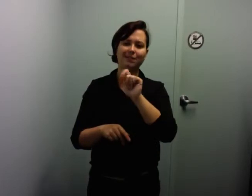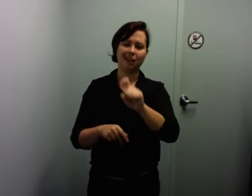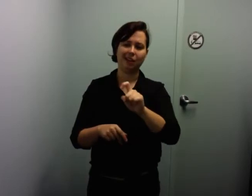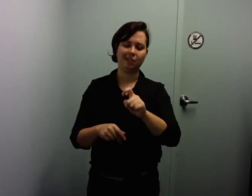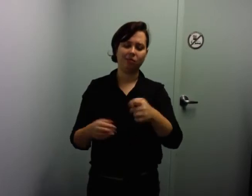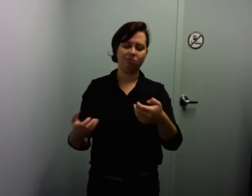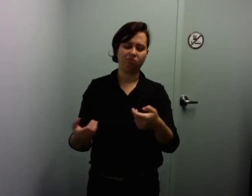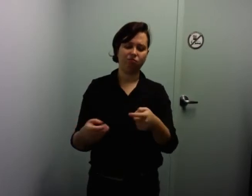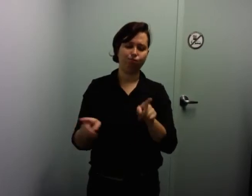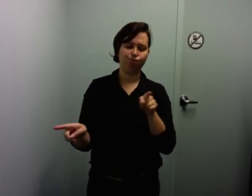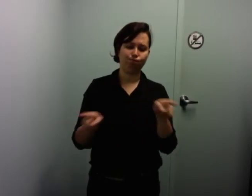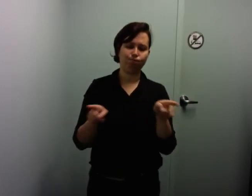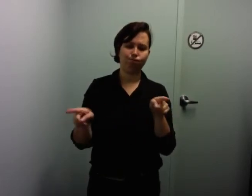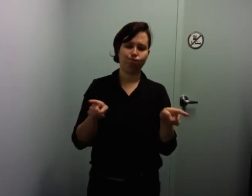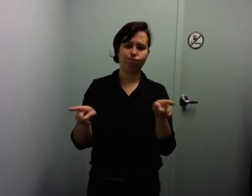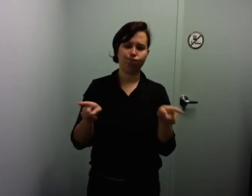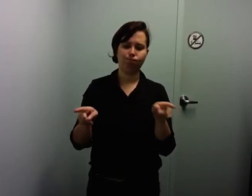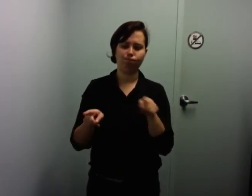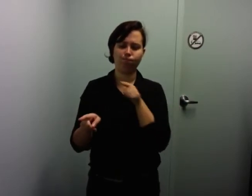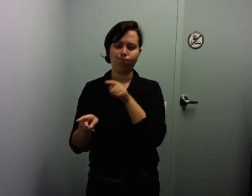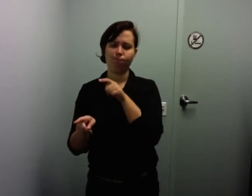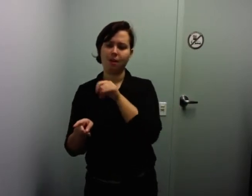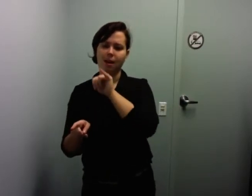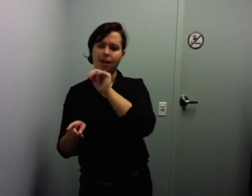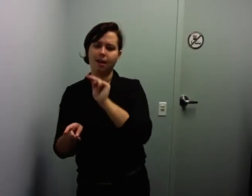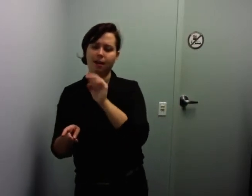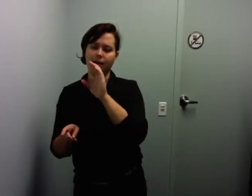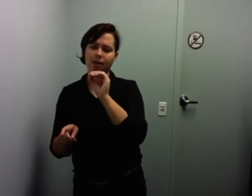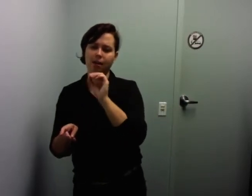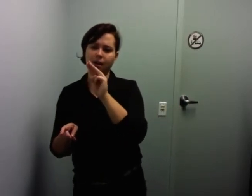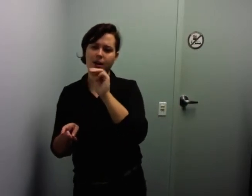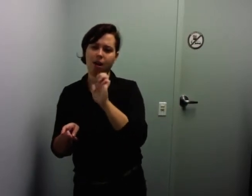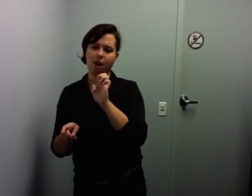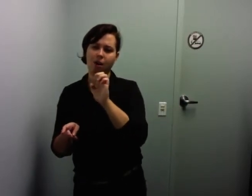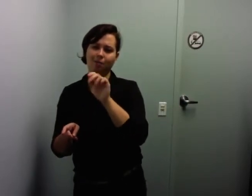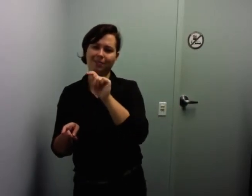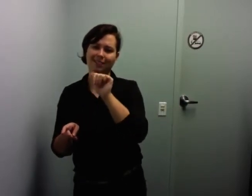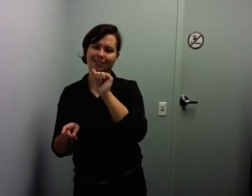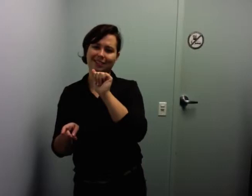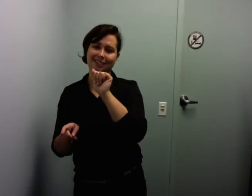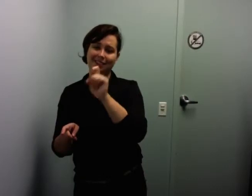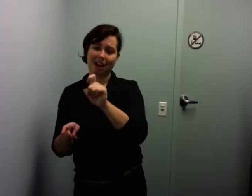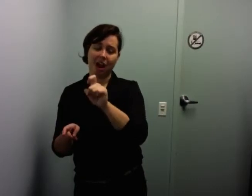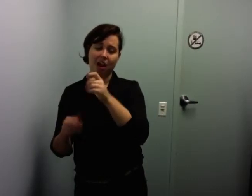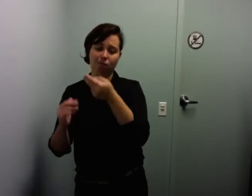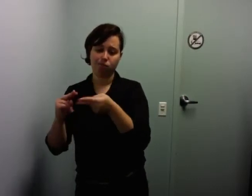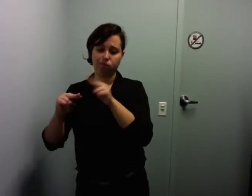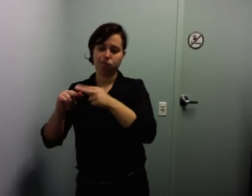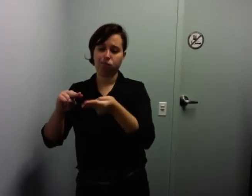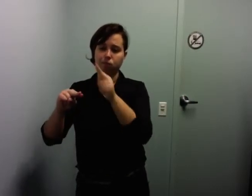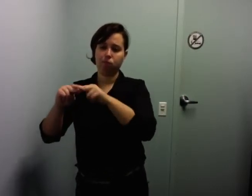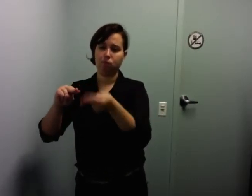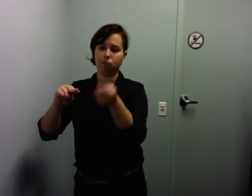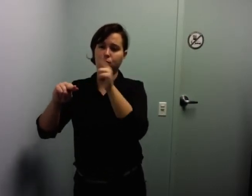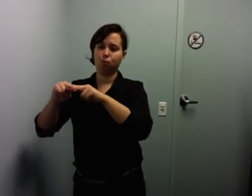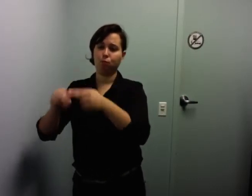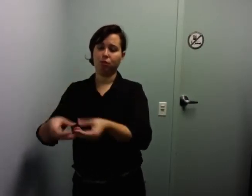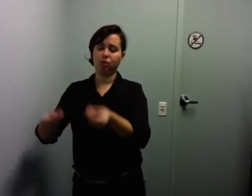that you increase the amount of tax as the income increases. In a way, you